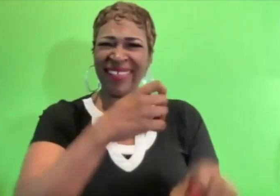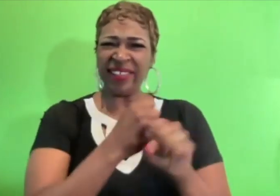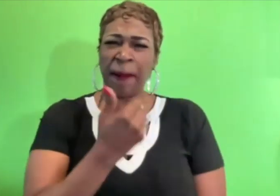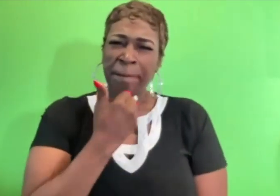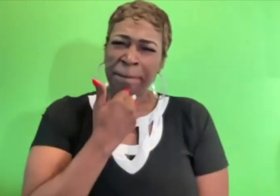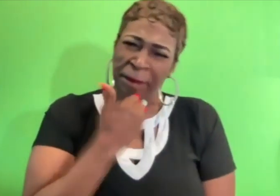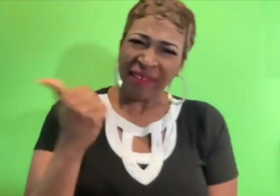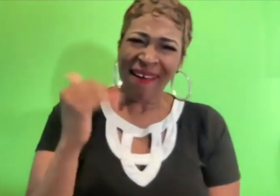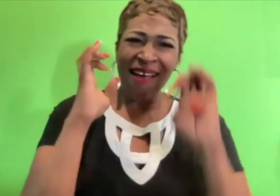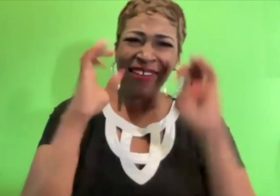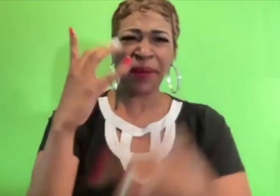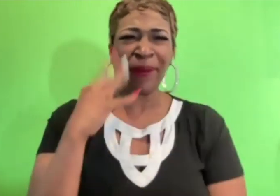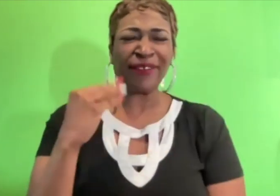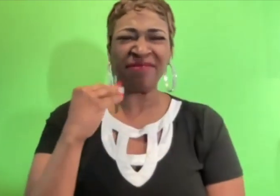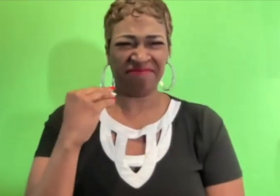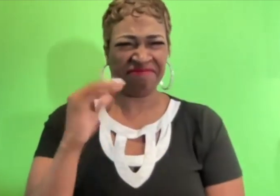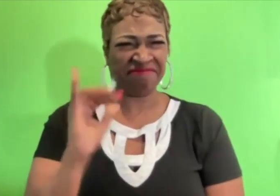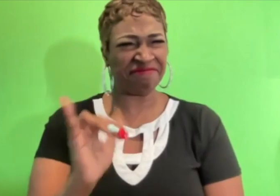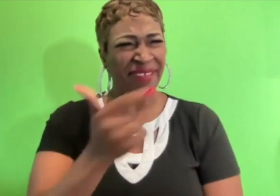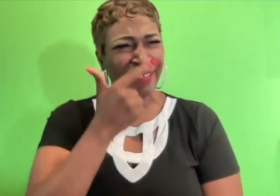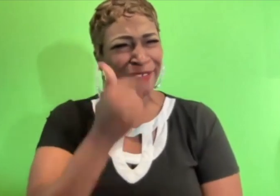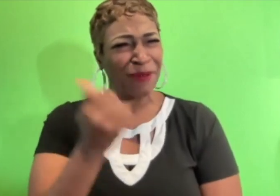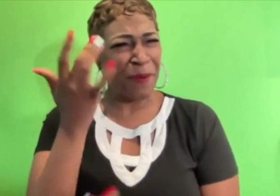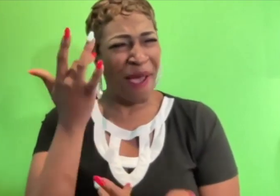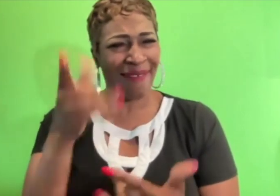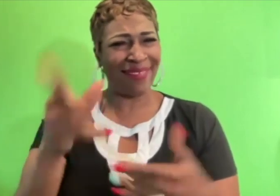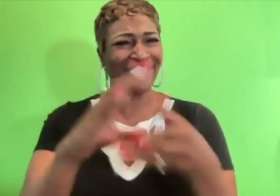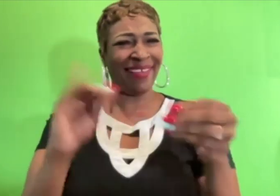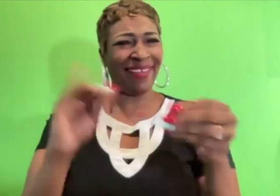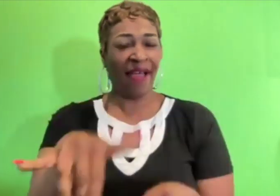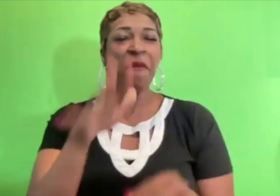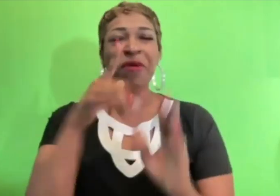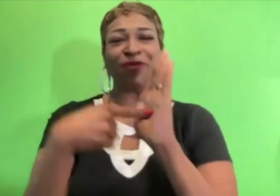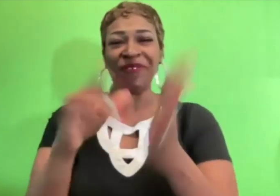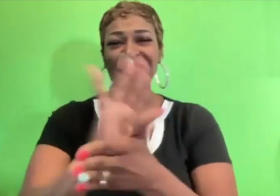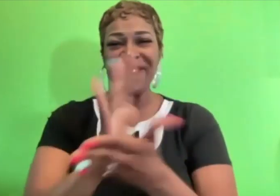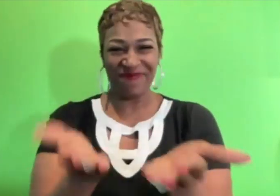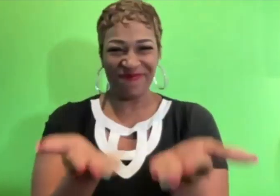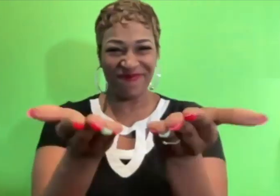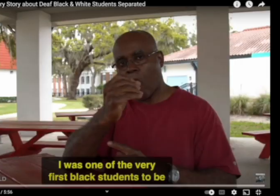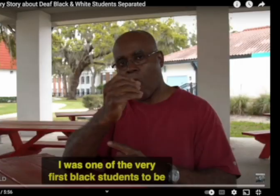and see what our speaker has to say to us about his educational experience.